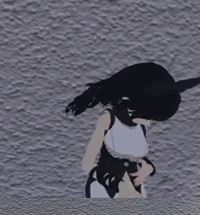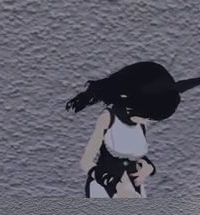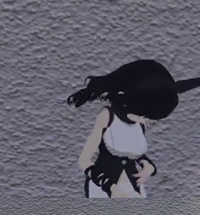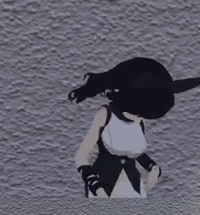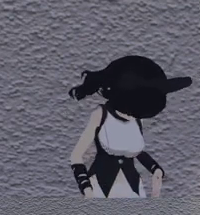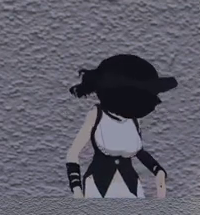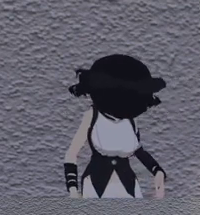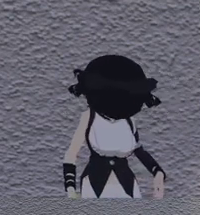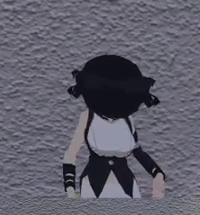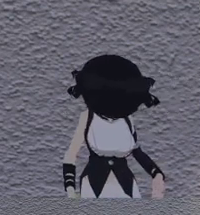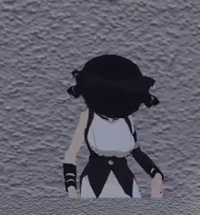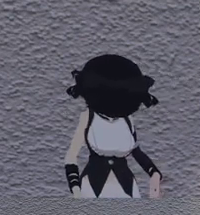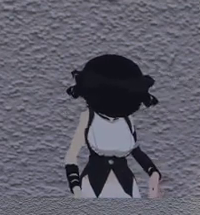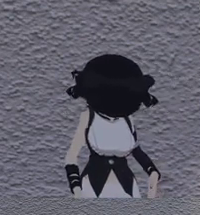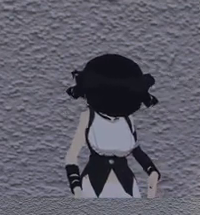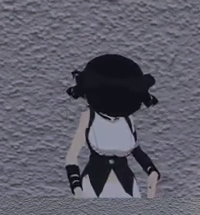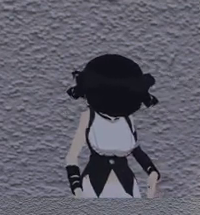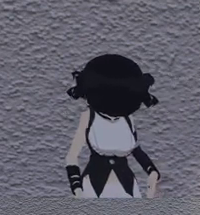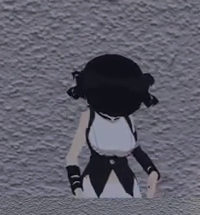next.